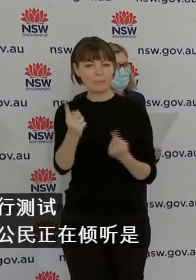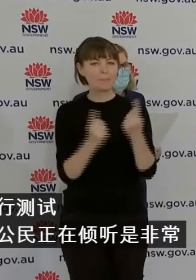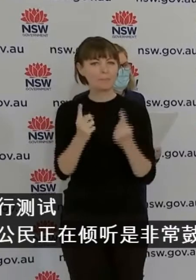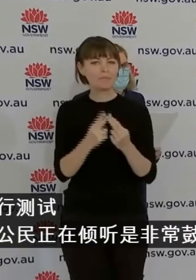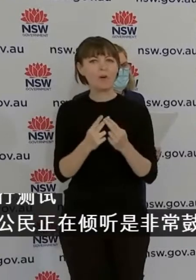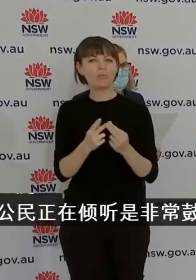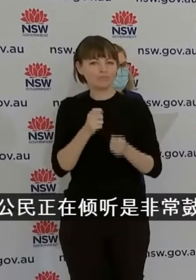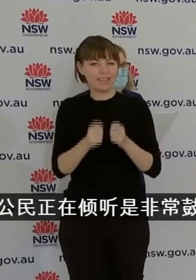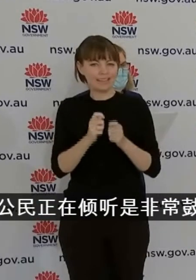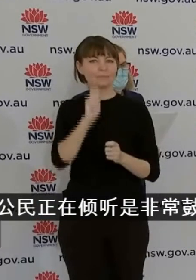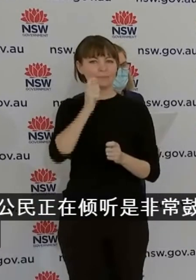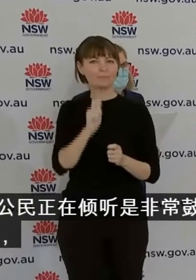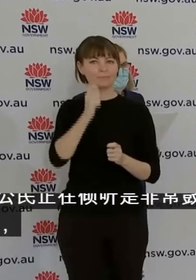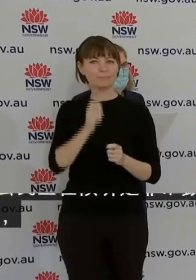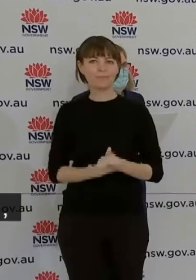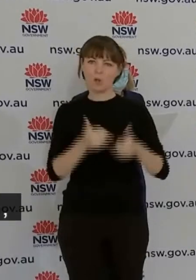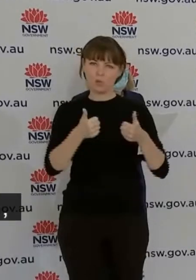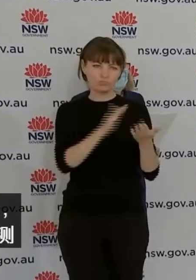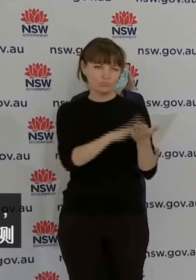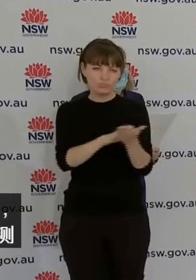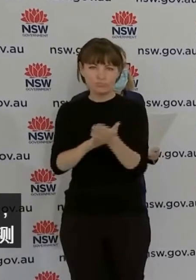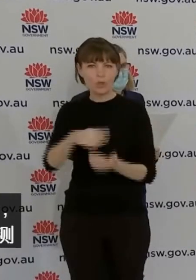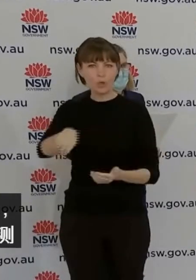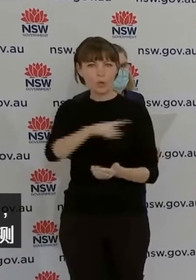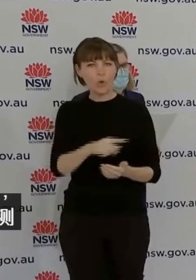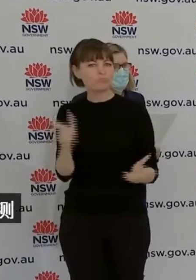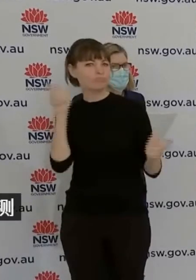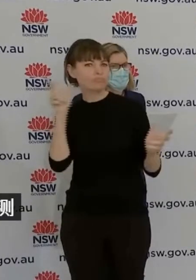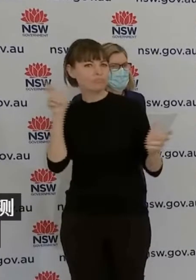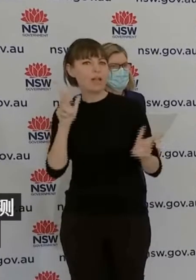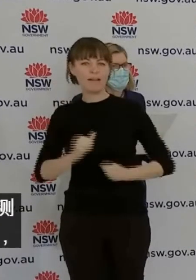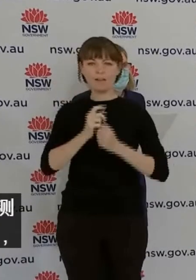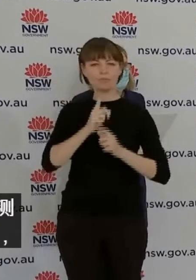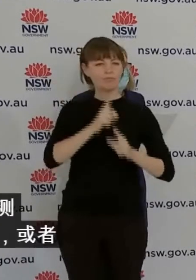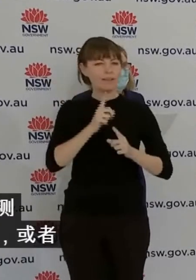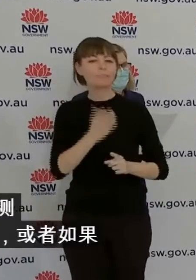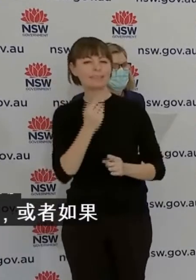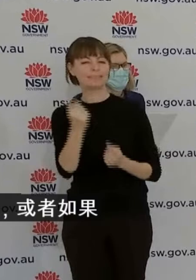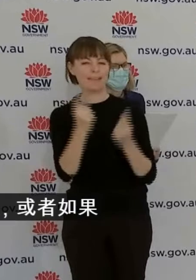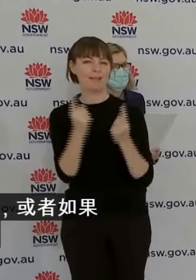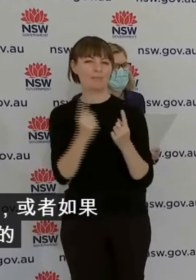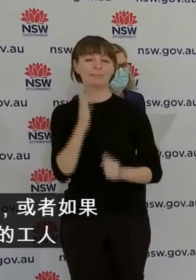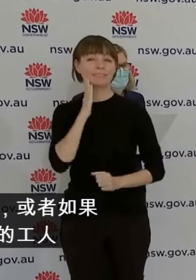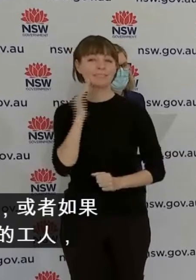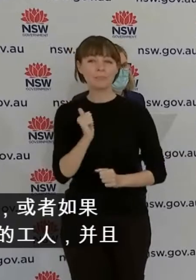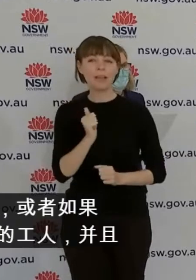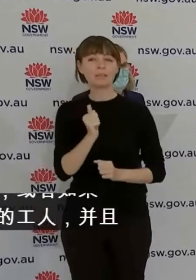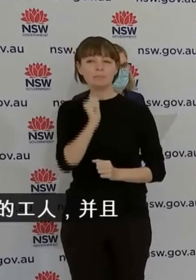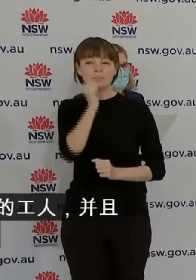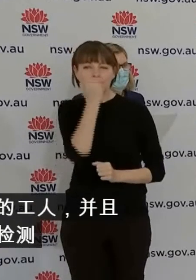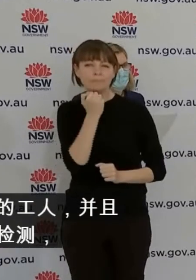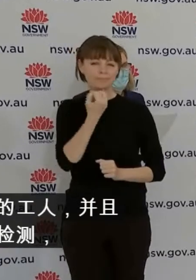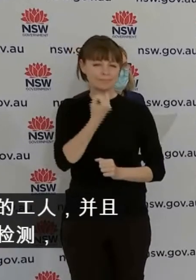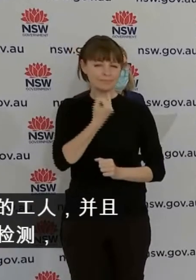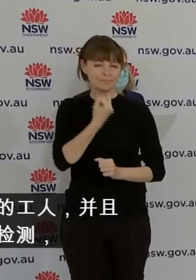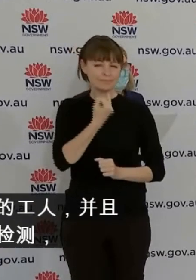our citizens are listening to the health advice and coming out and getting tested with the mildest of symptoms, or if they're a particular worker and they've been asked to